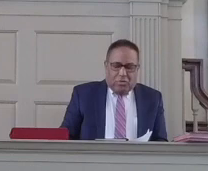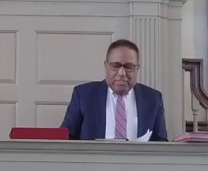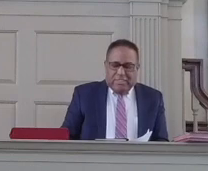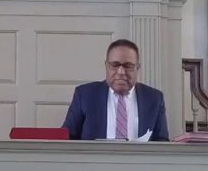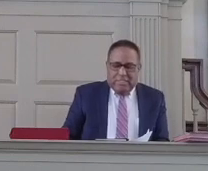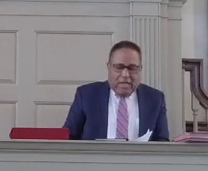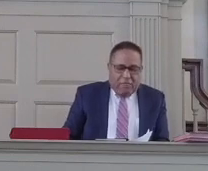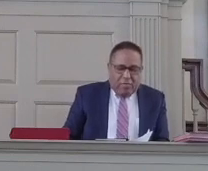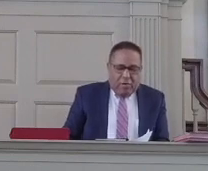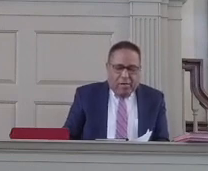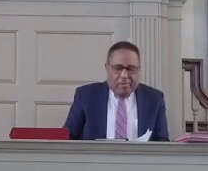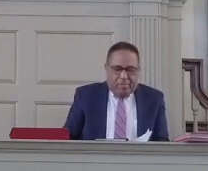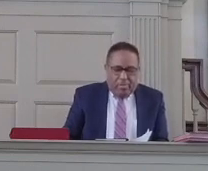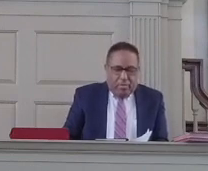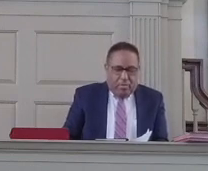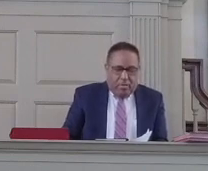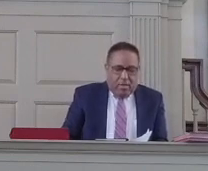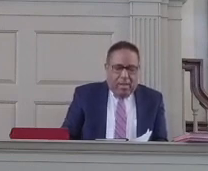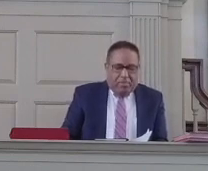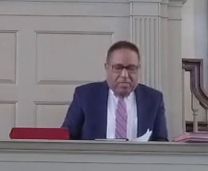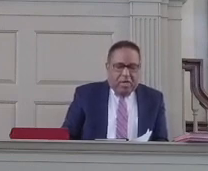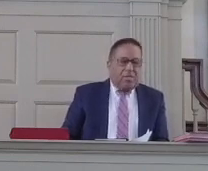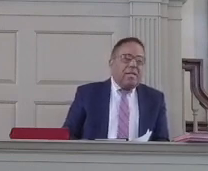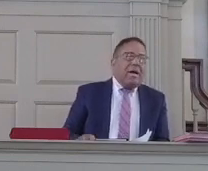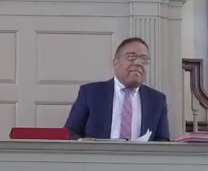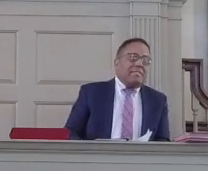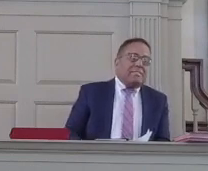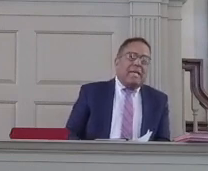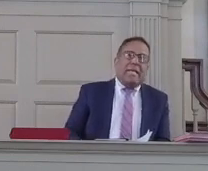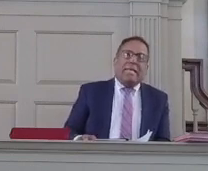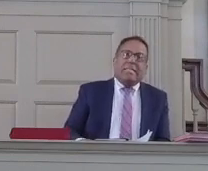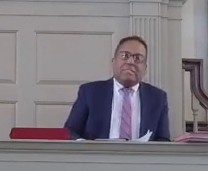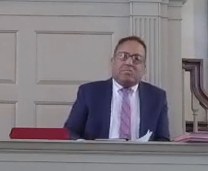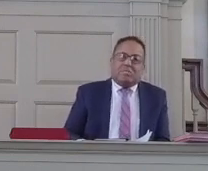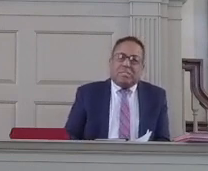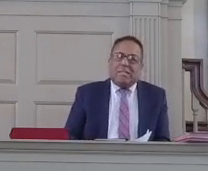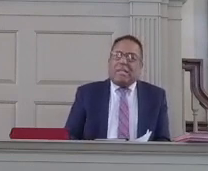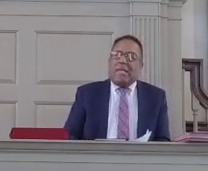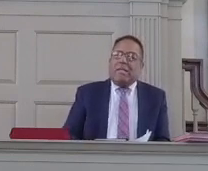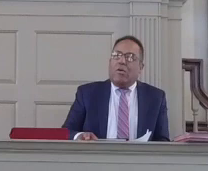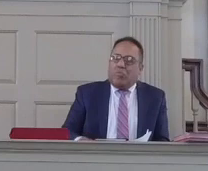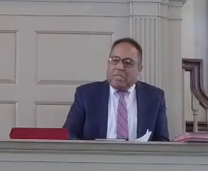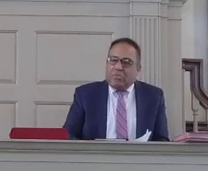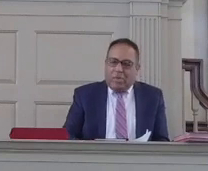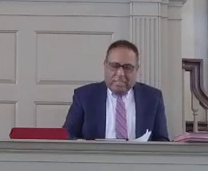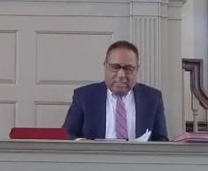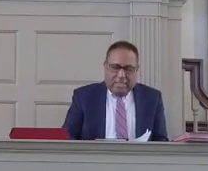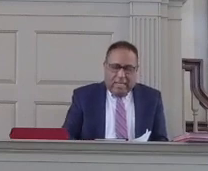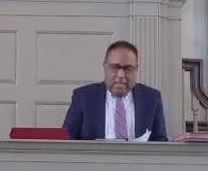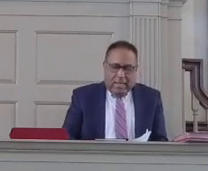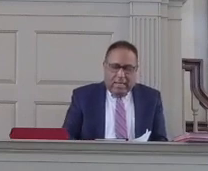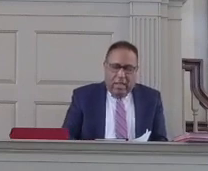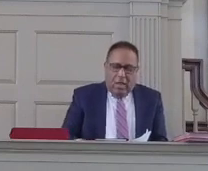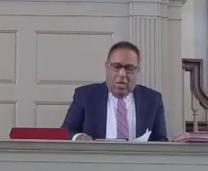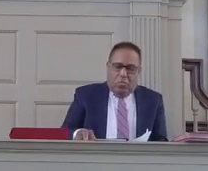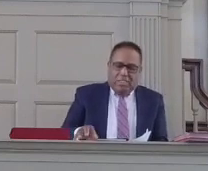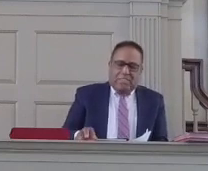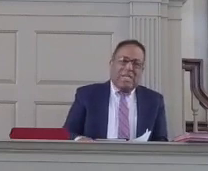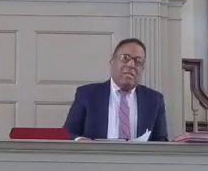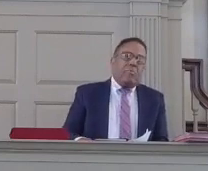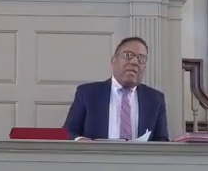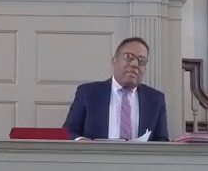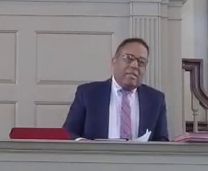As Christians everywhere, and particularly on this day, Easter Sunday, Resurrection Day,